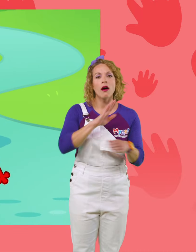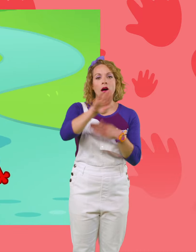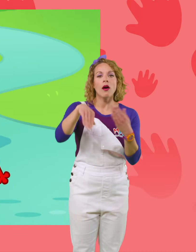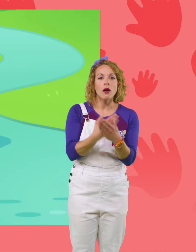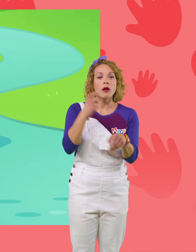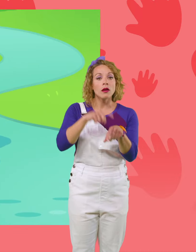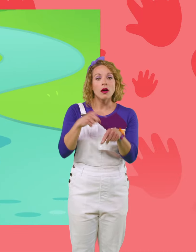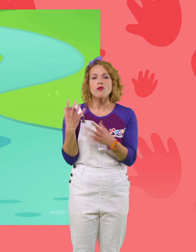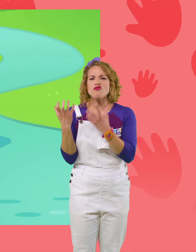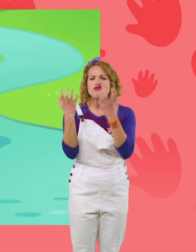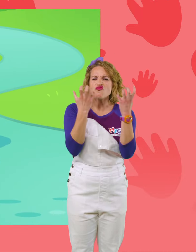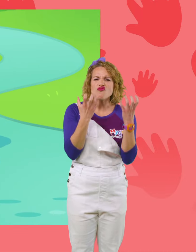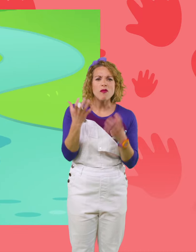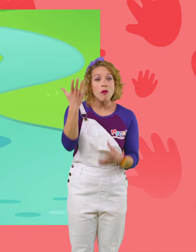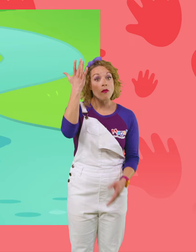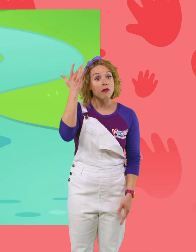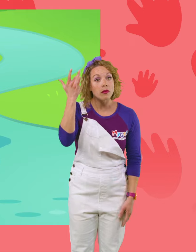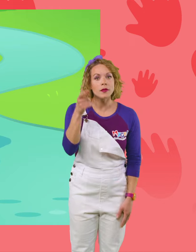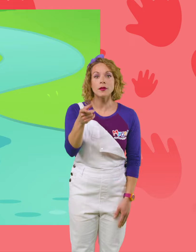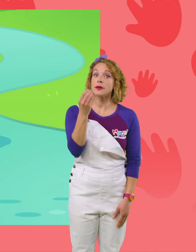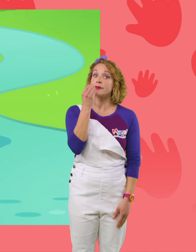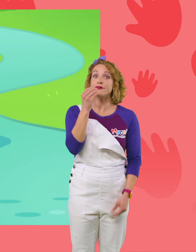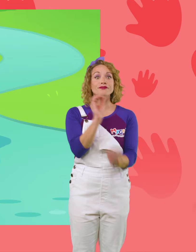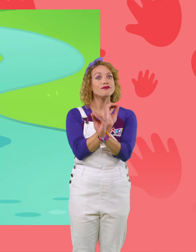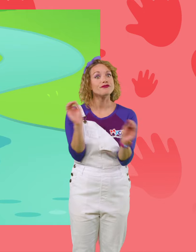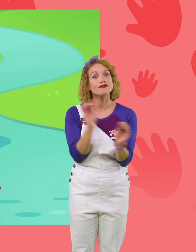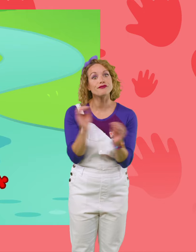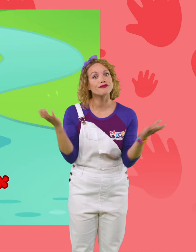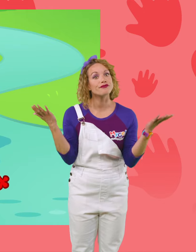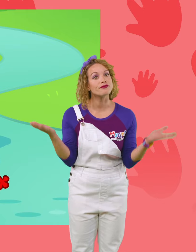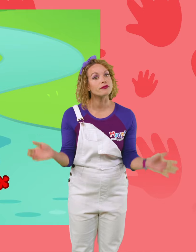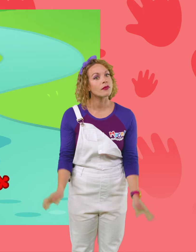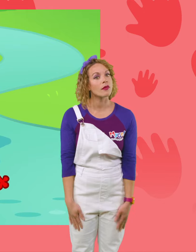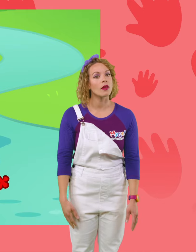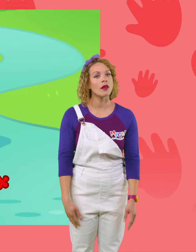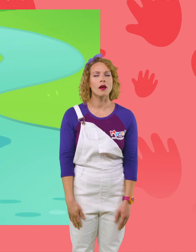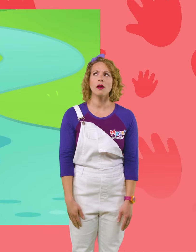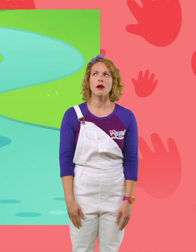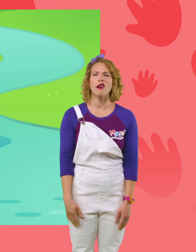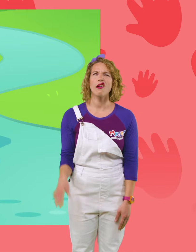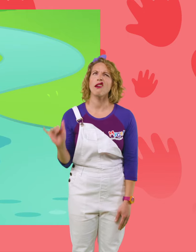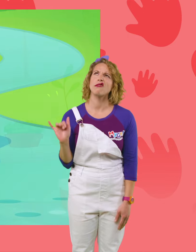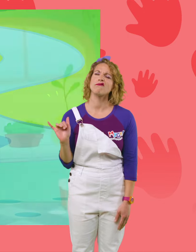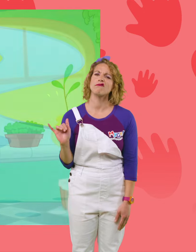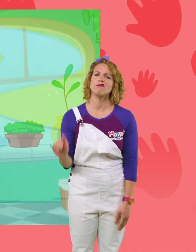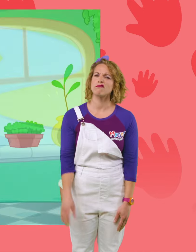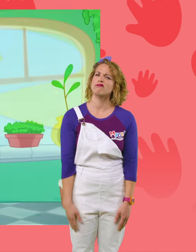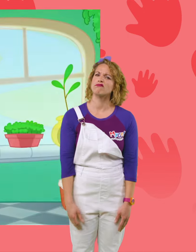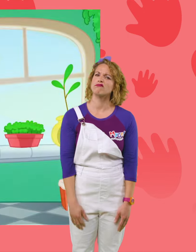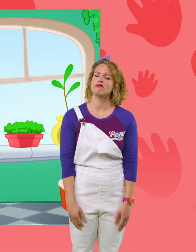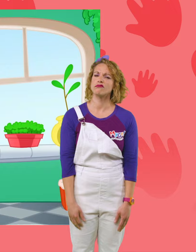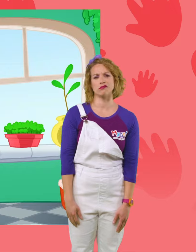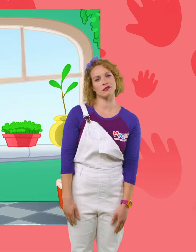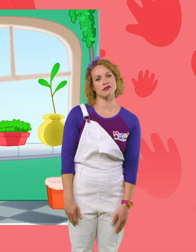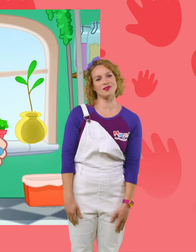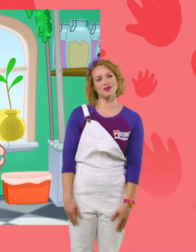why you've been cranky all this time. You didn't eat anything. Oh.